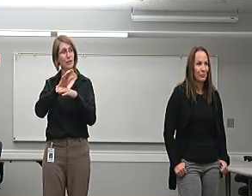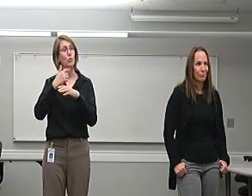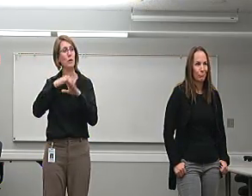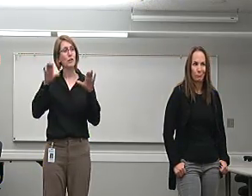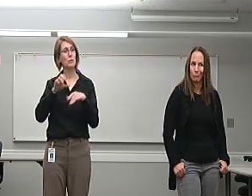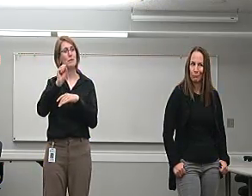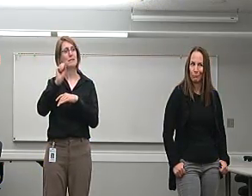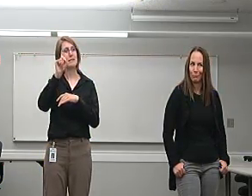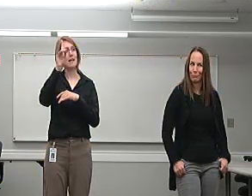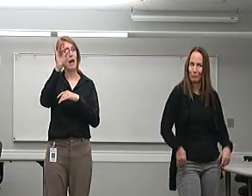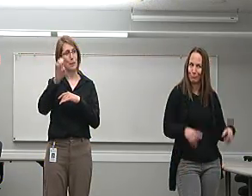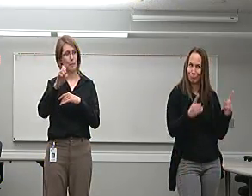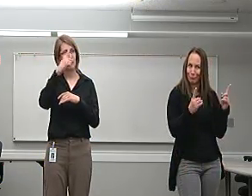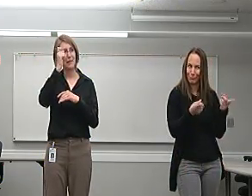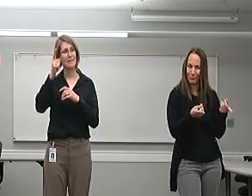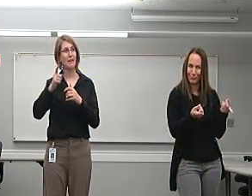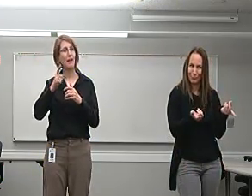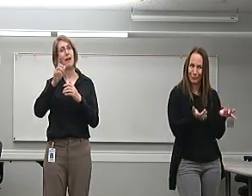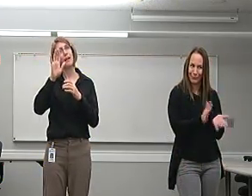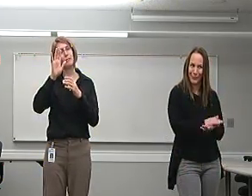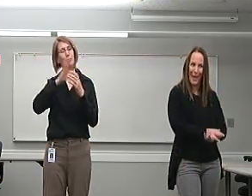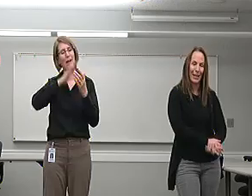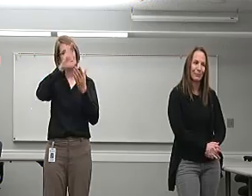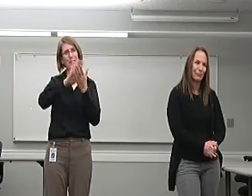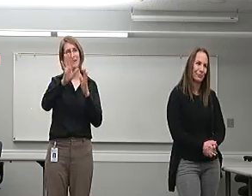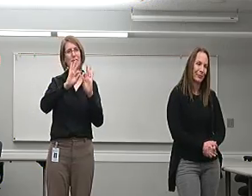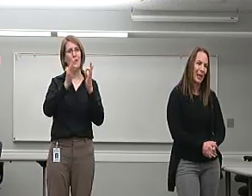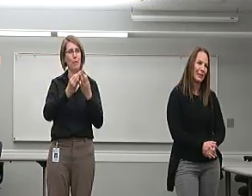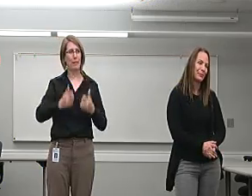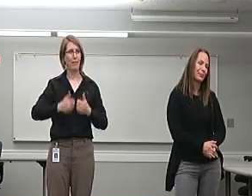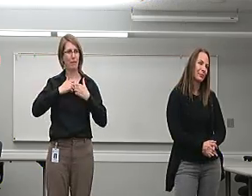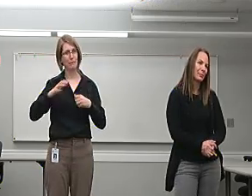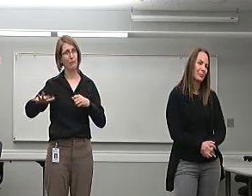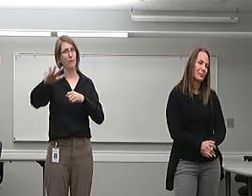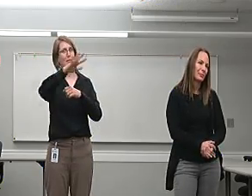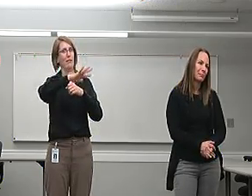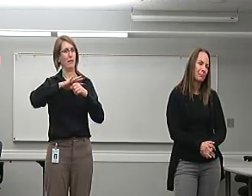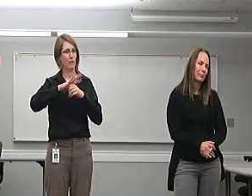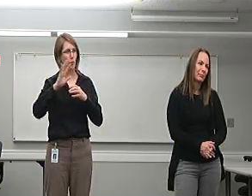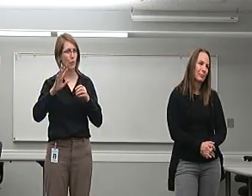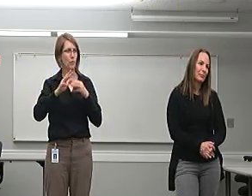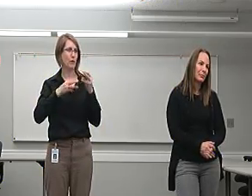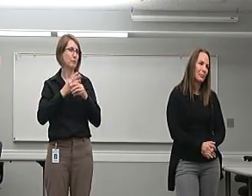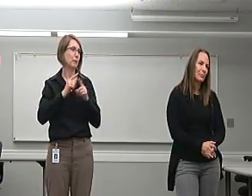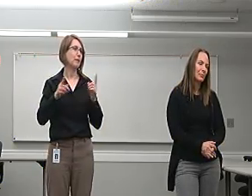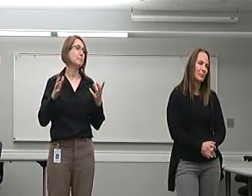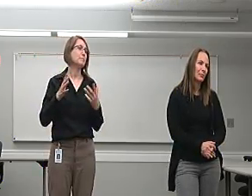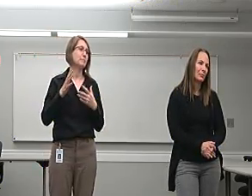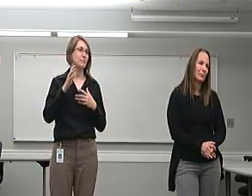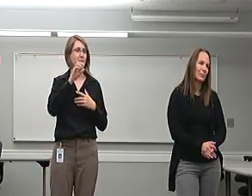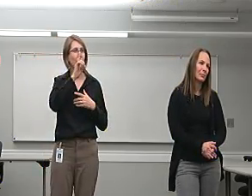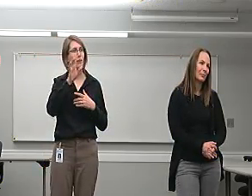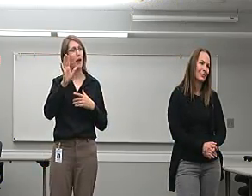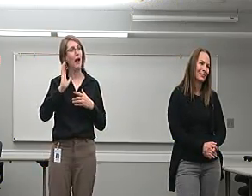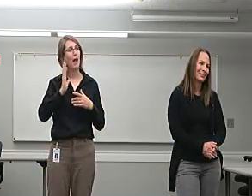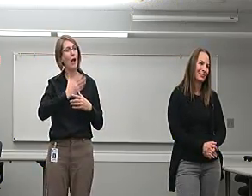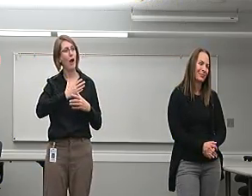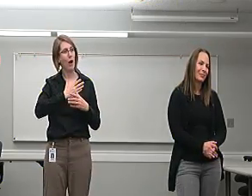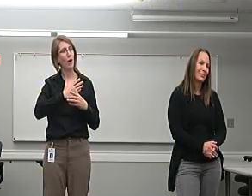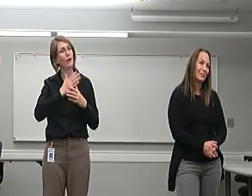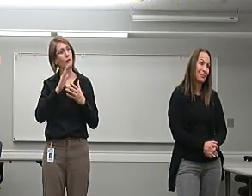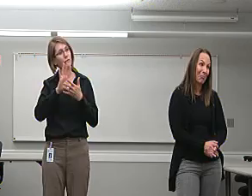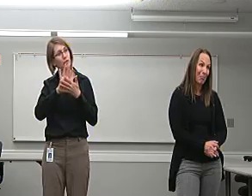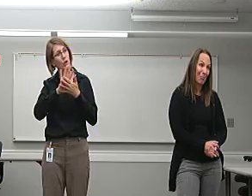lives all across the world, literally. Yeah. But we were actually our video was just posted by AI Media. My son